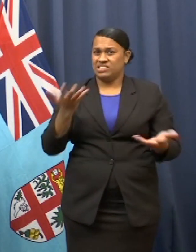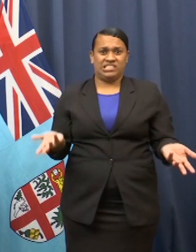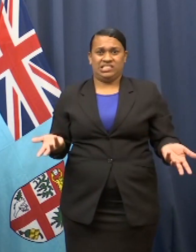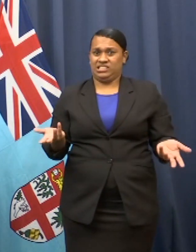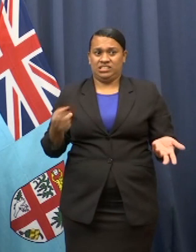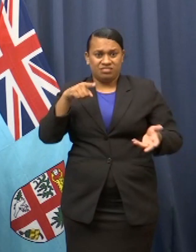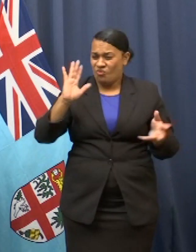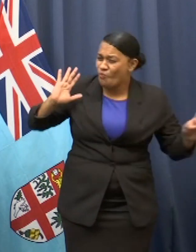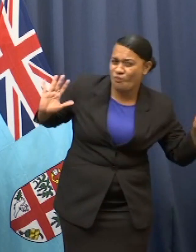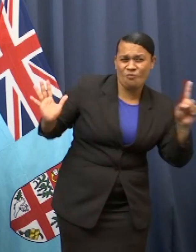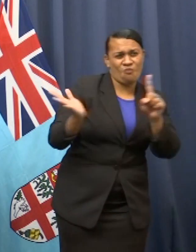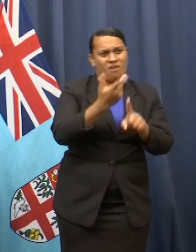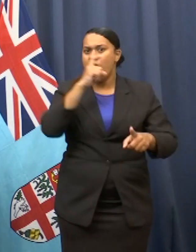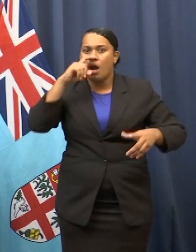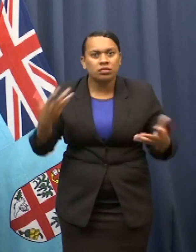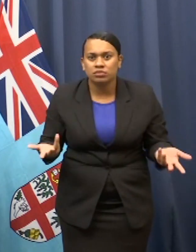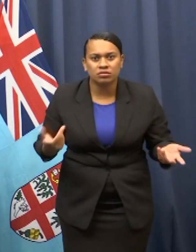of it all, you won't operate at all.